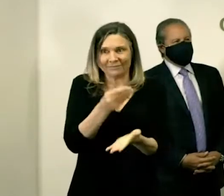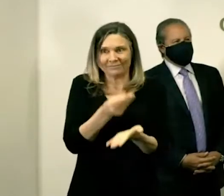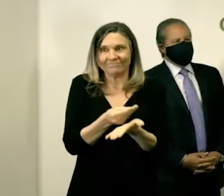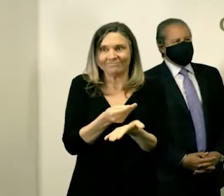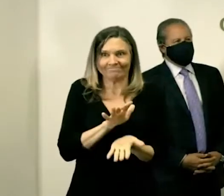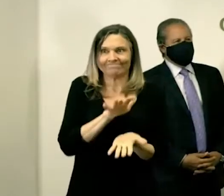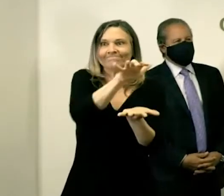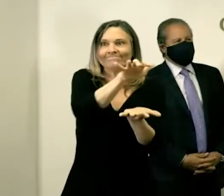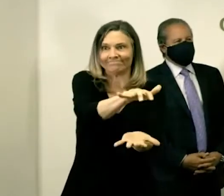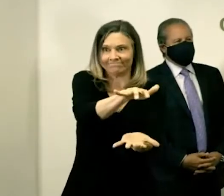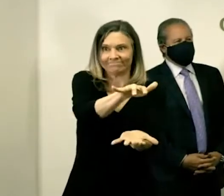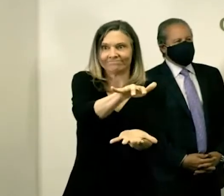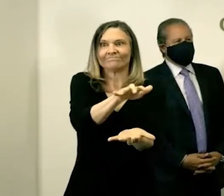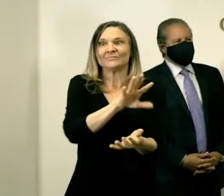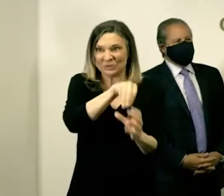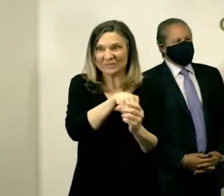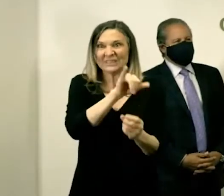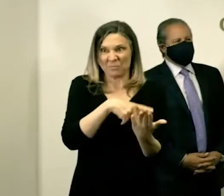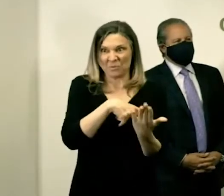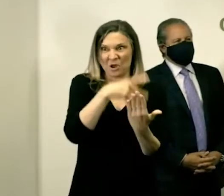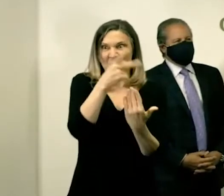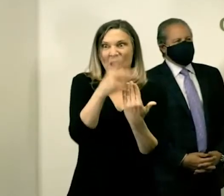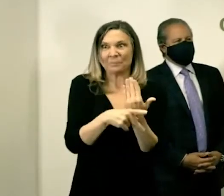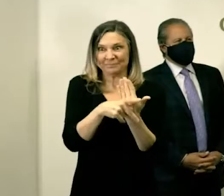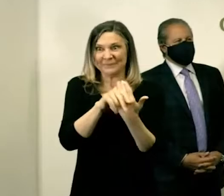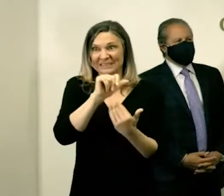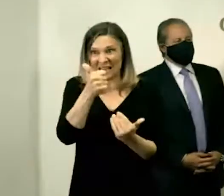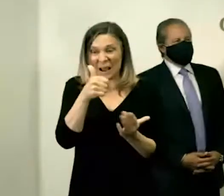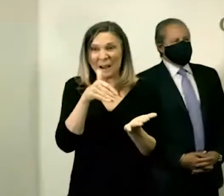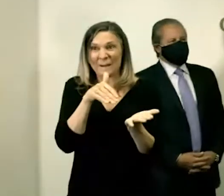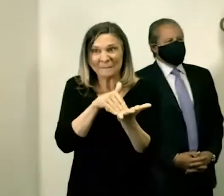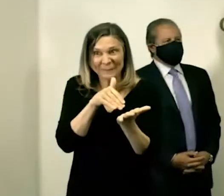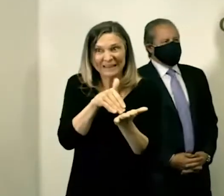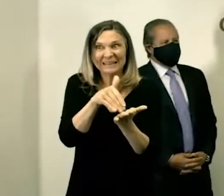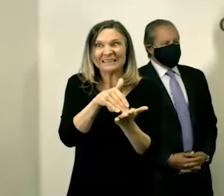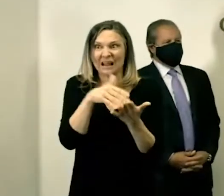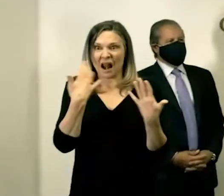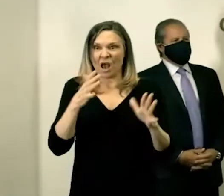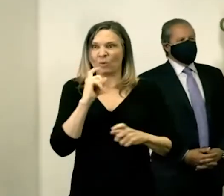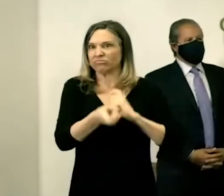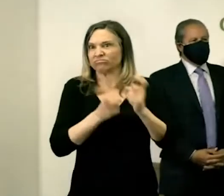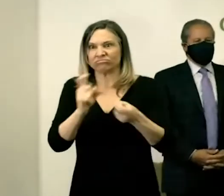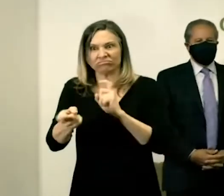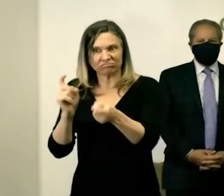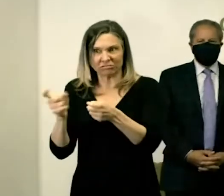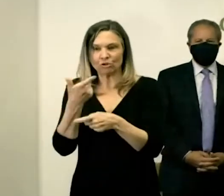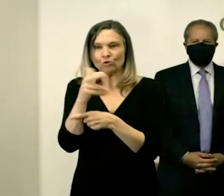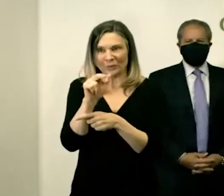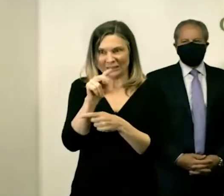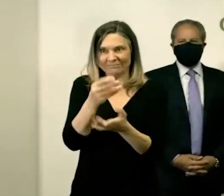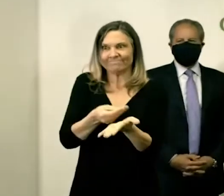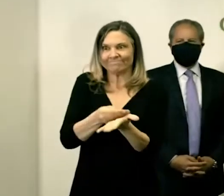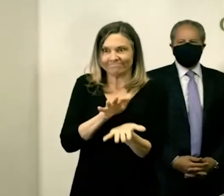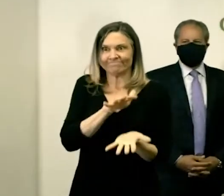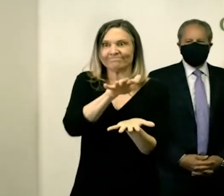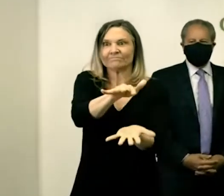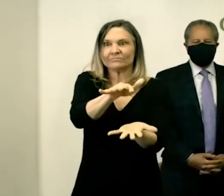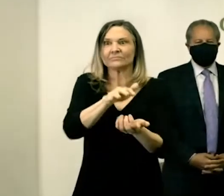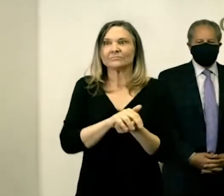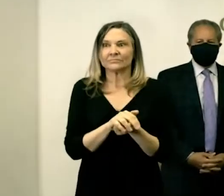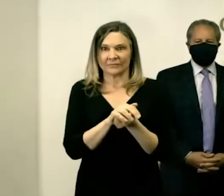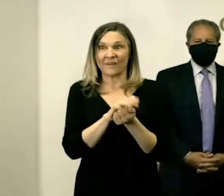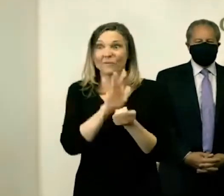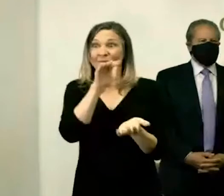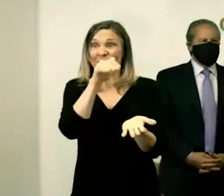grant program. Tens of thousands of businesses have already received grants, $5,000 to $25,000, nonprofits, cultural